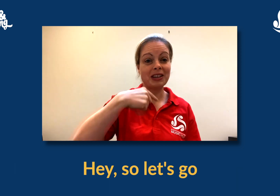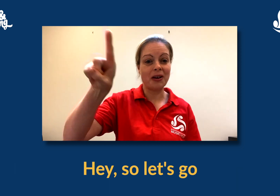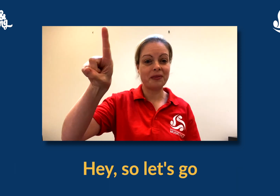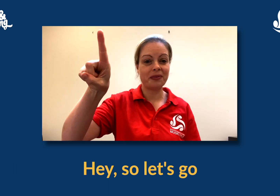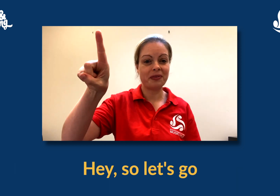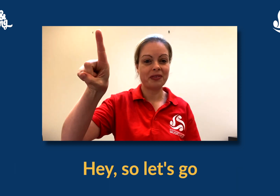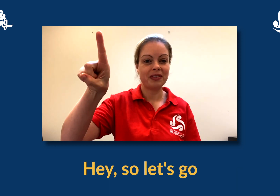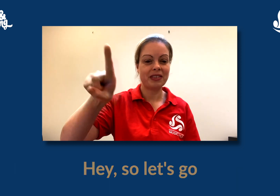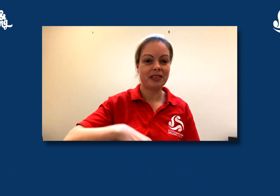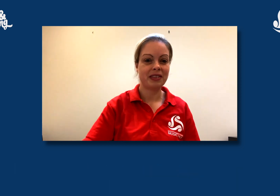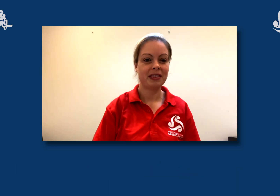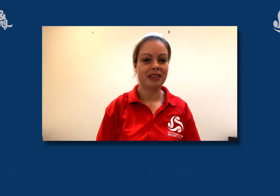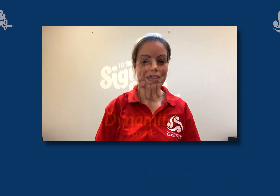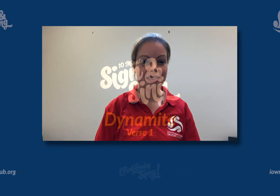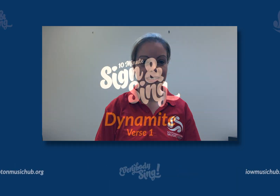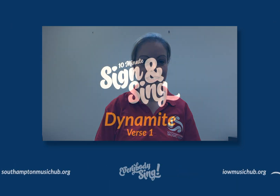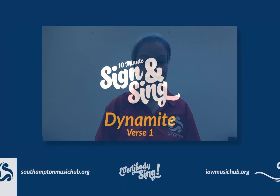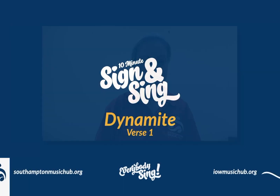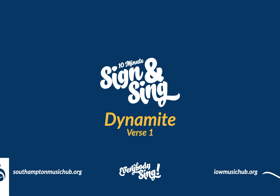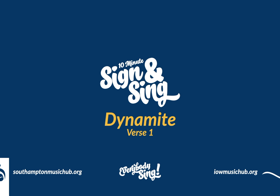so let's go.